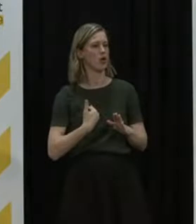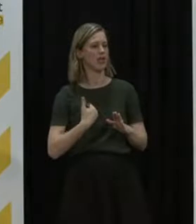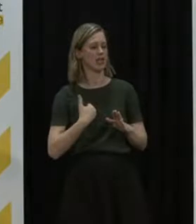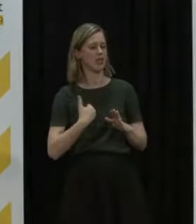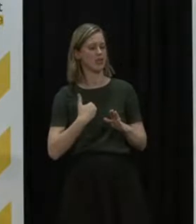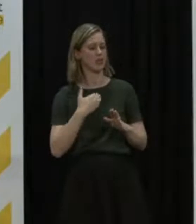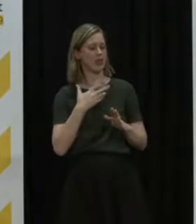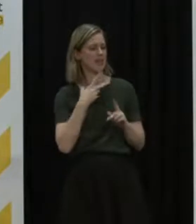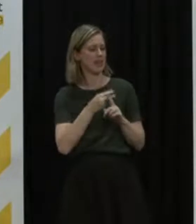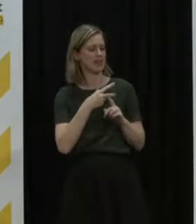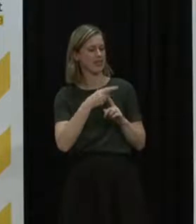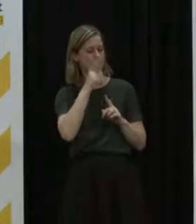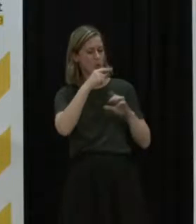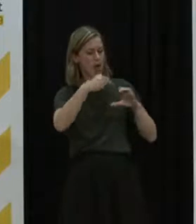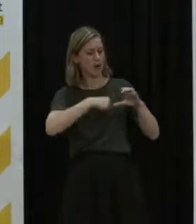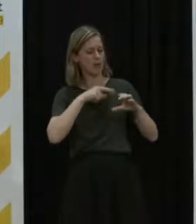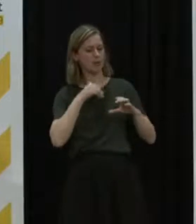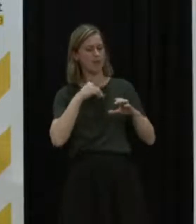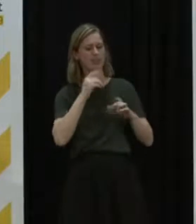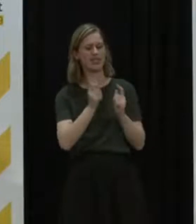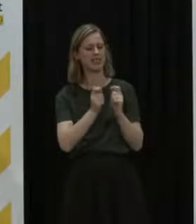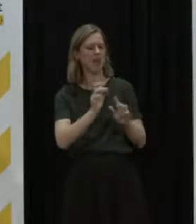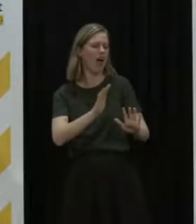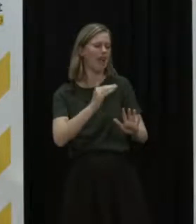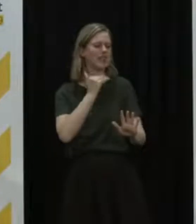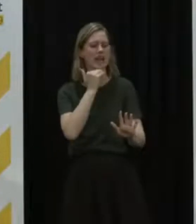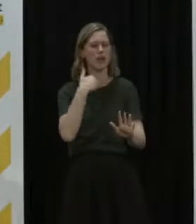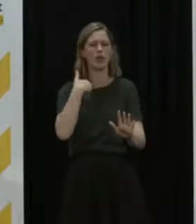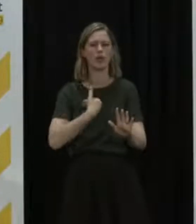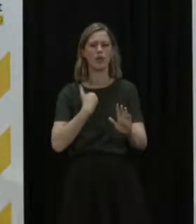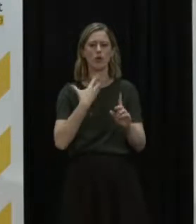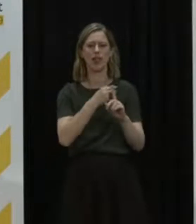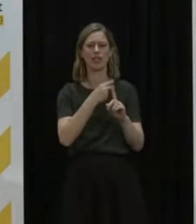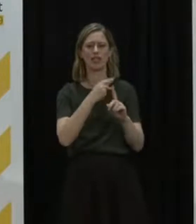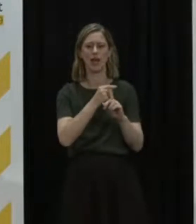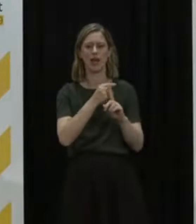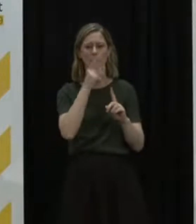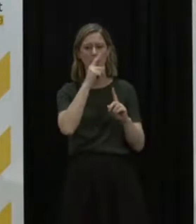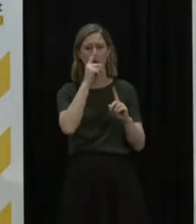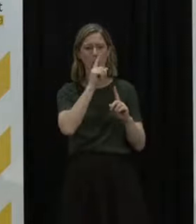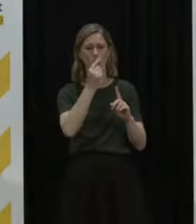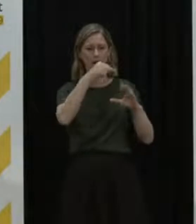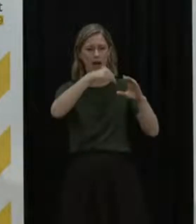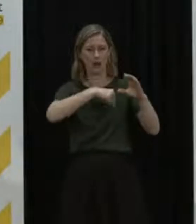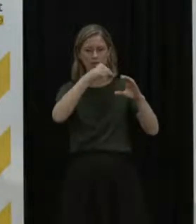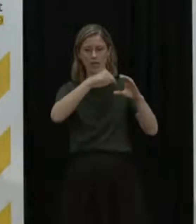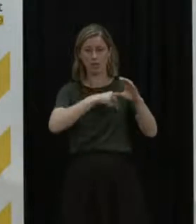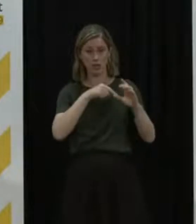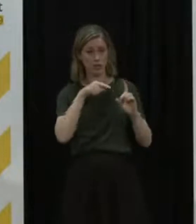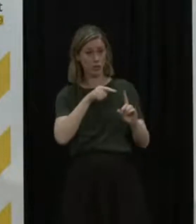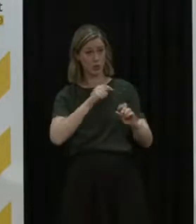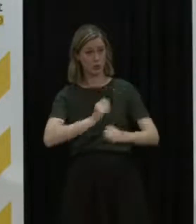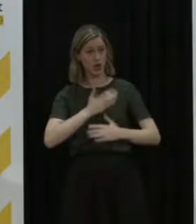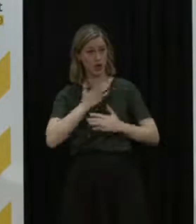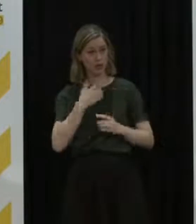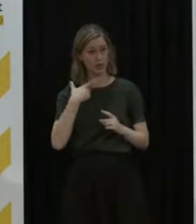that testing would suffice and that there was no need to mandate essential workers crossing the Auckland border. Were